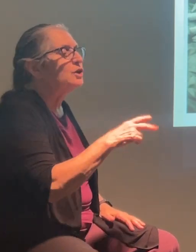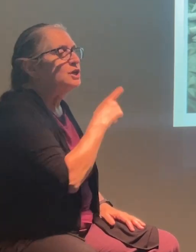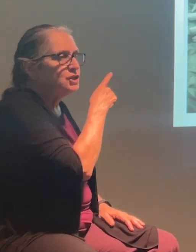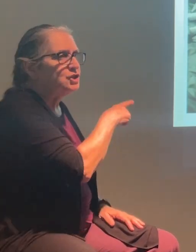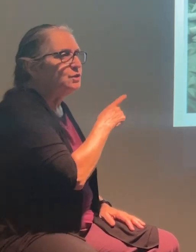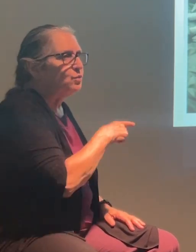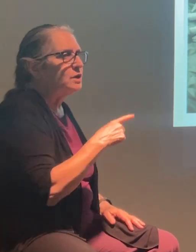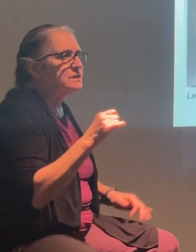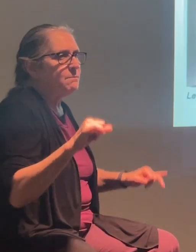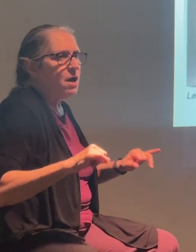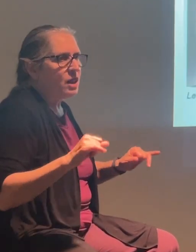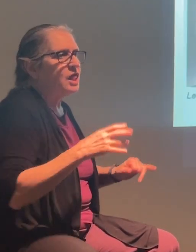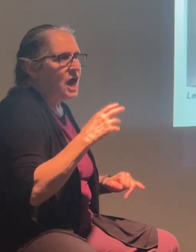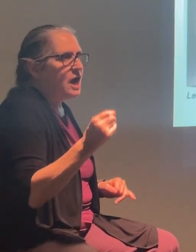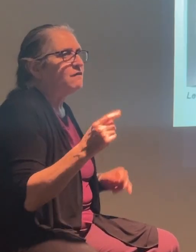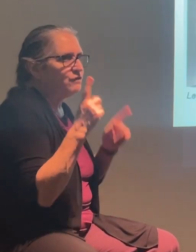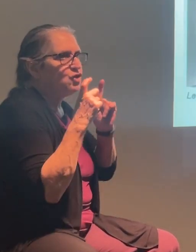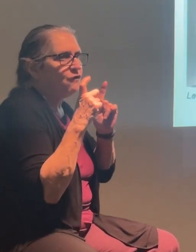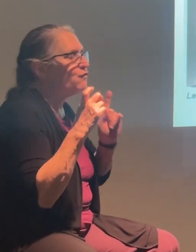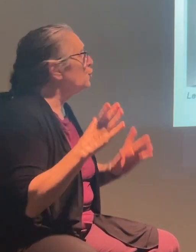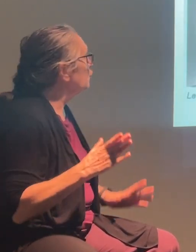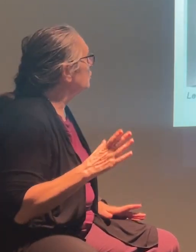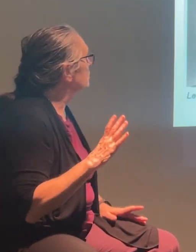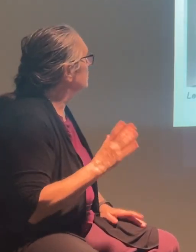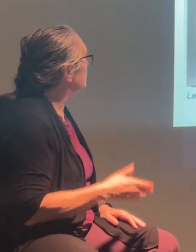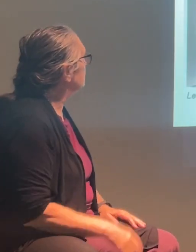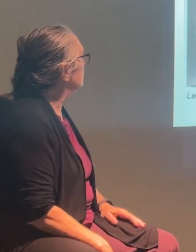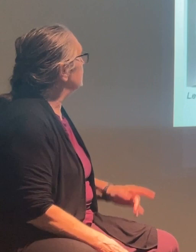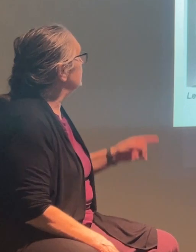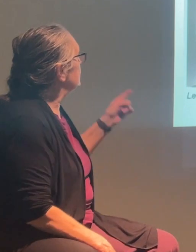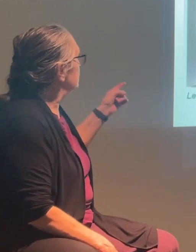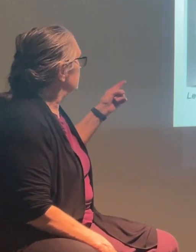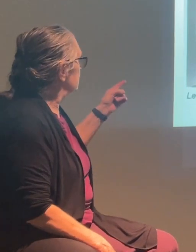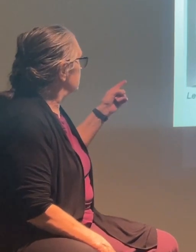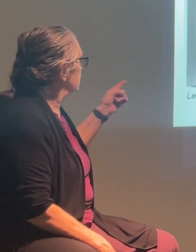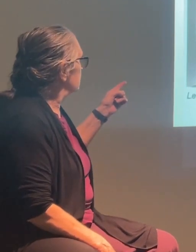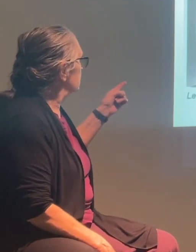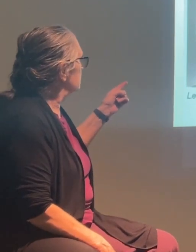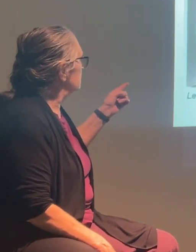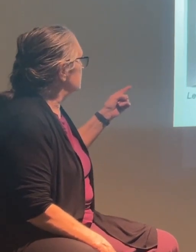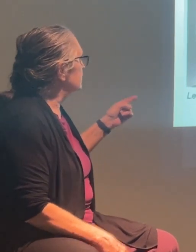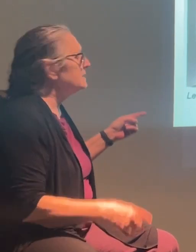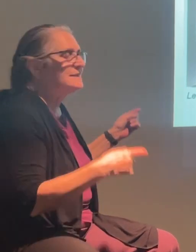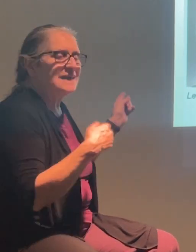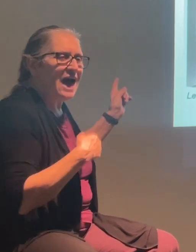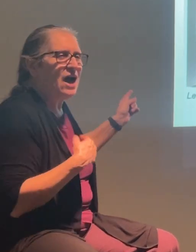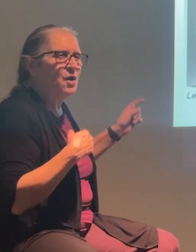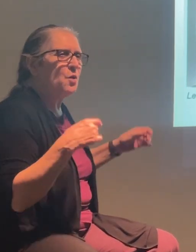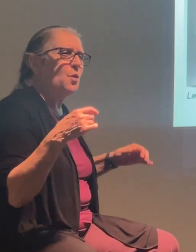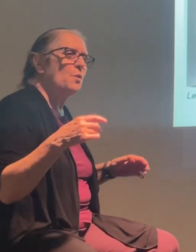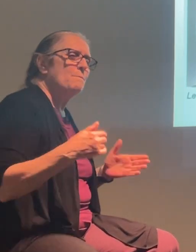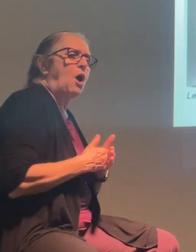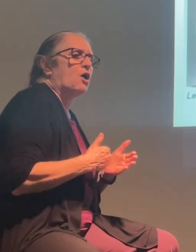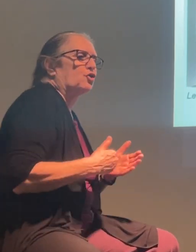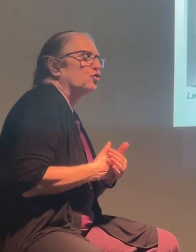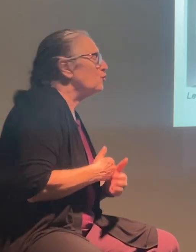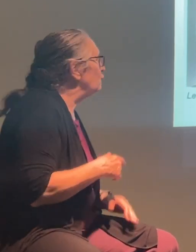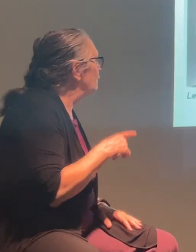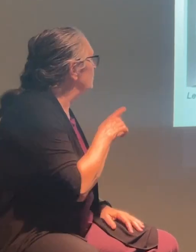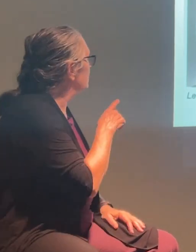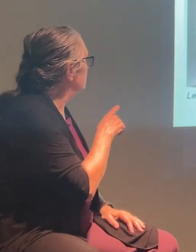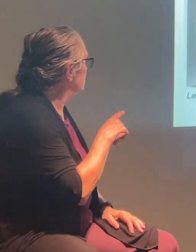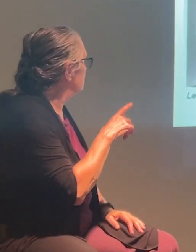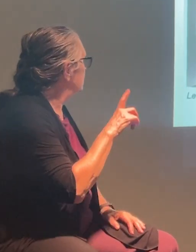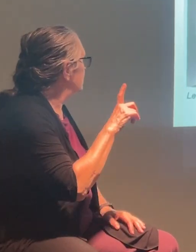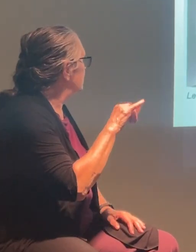was also incredibly attractive. So this is to show you how so modern it was. Dixie for